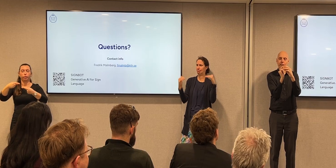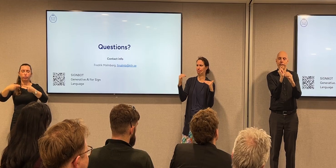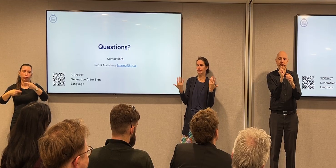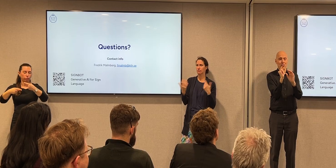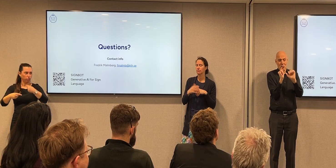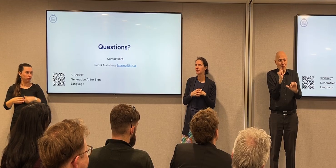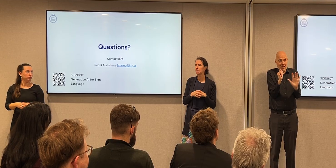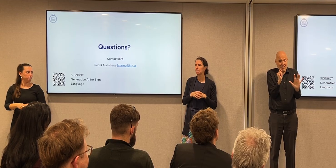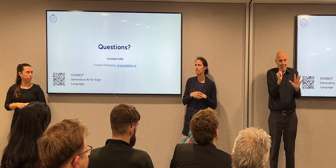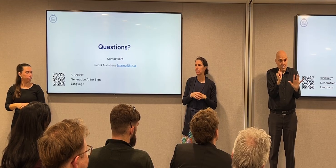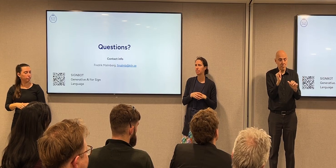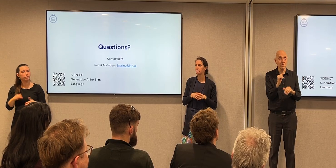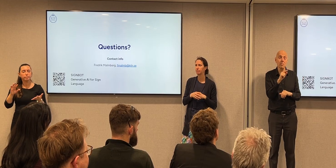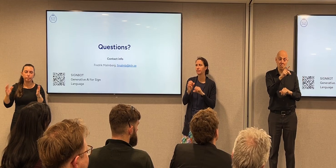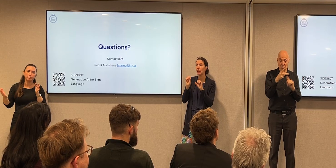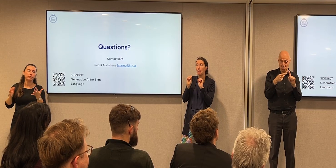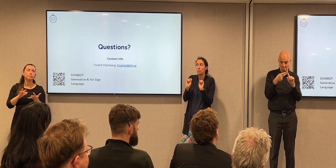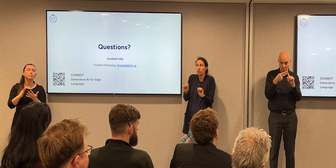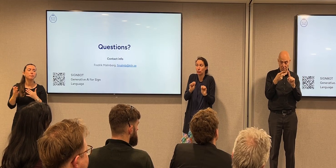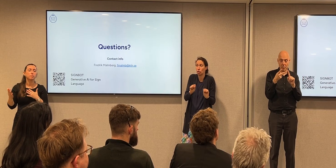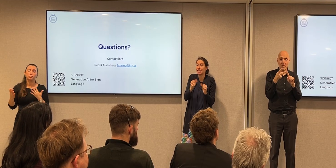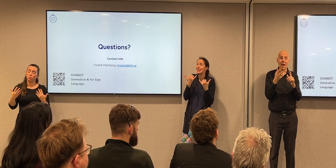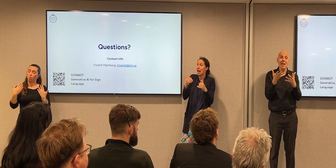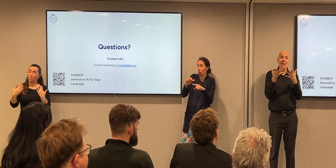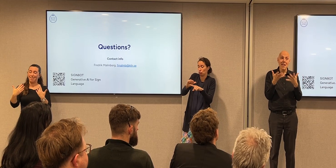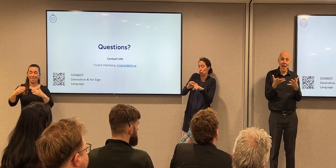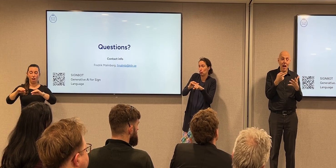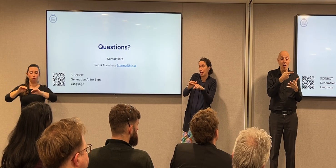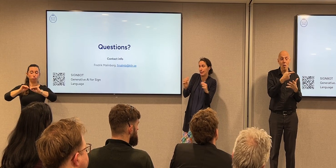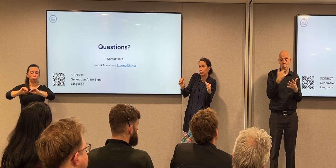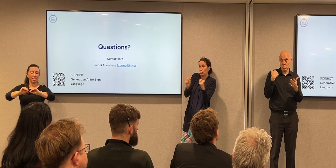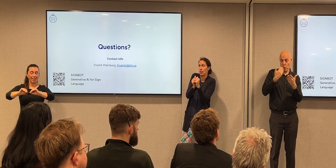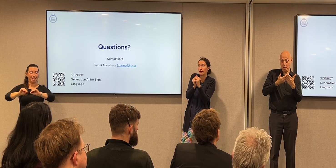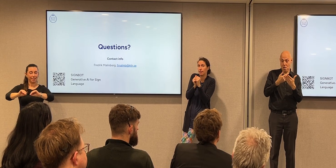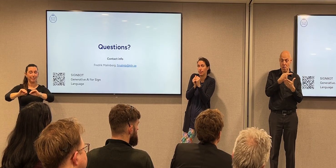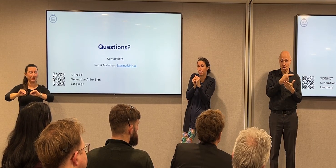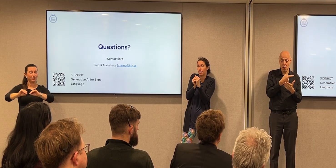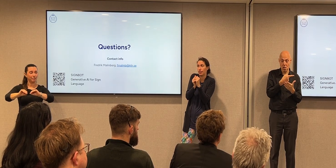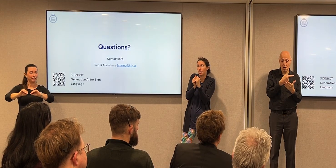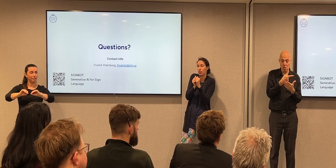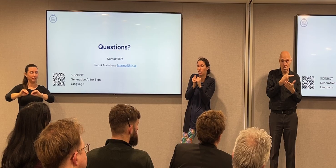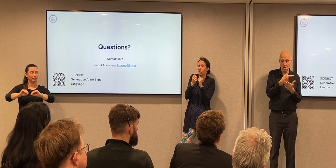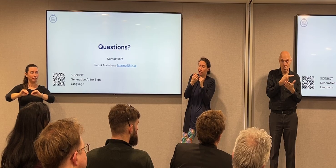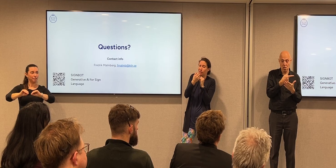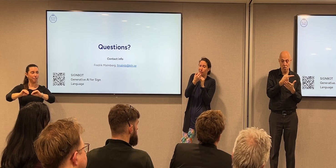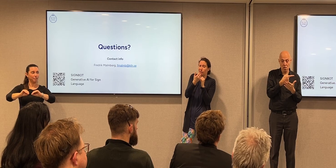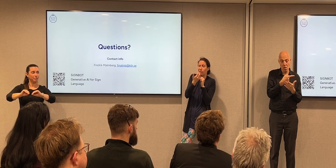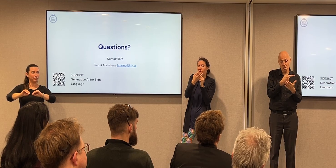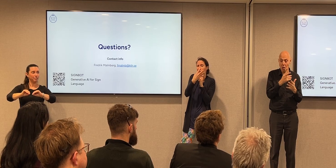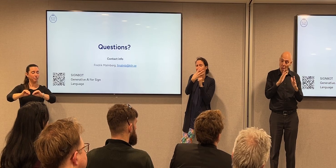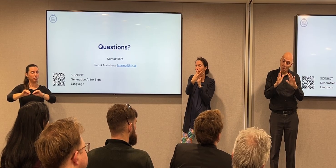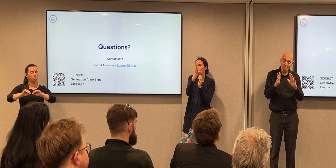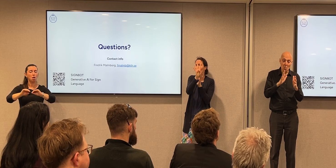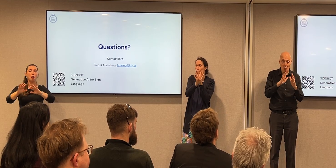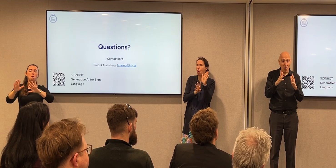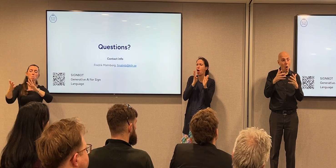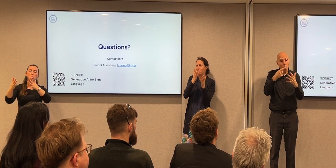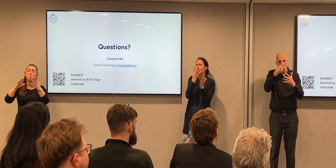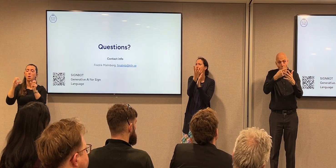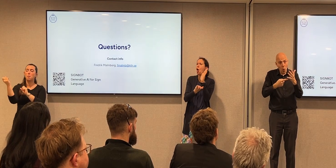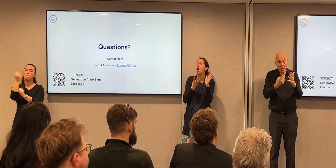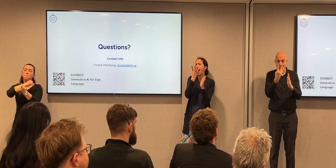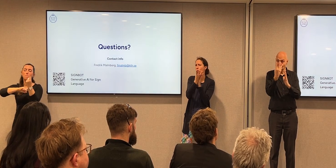And potentially now we trained it with only 4 or a bit more than 4 hours of mocap